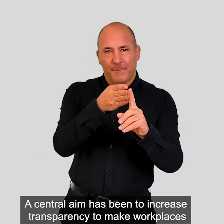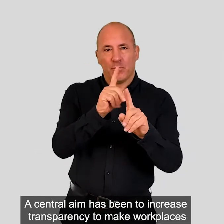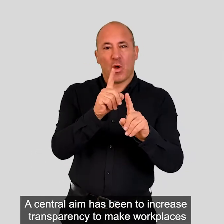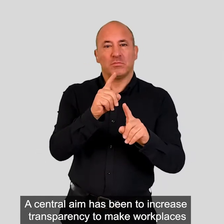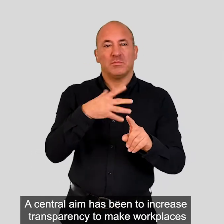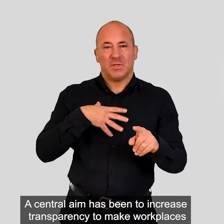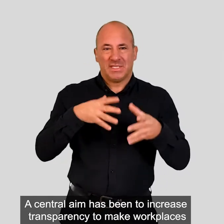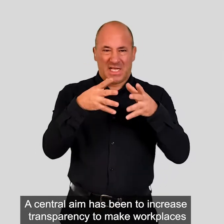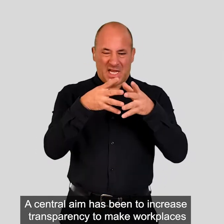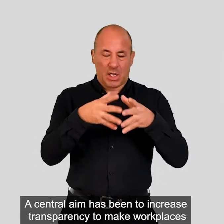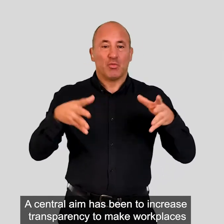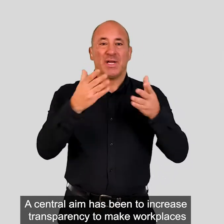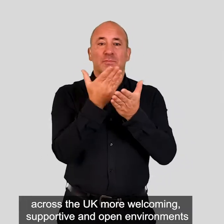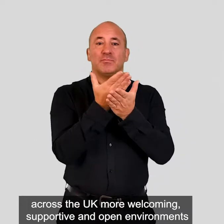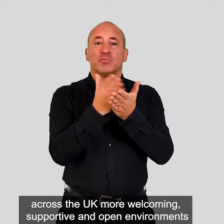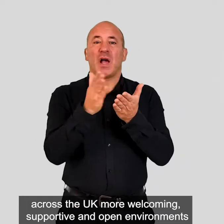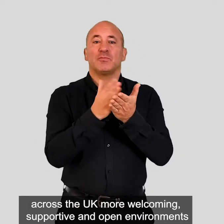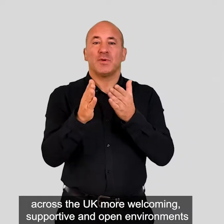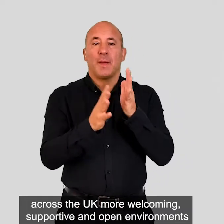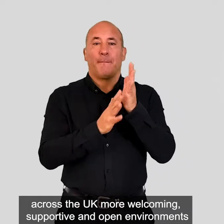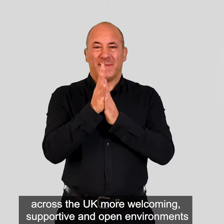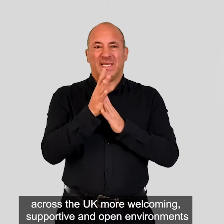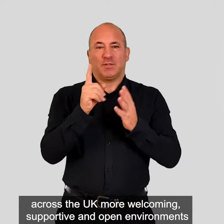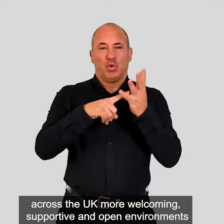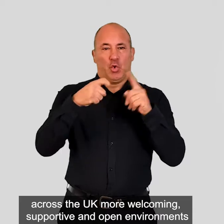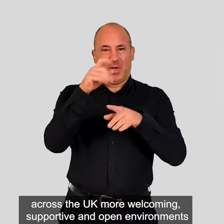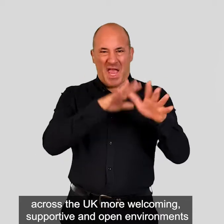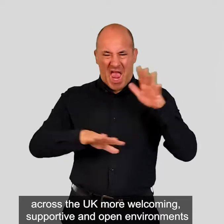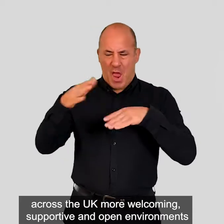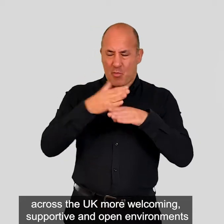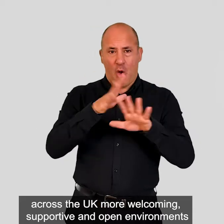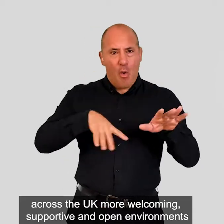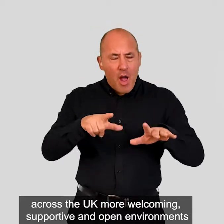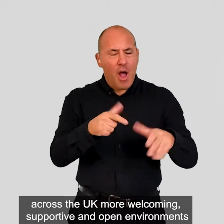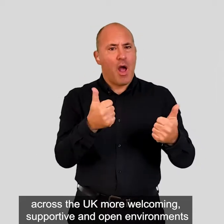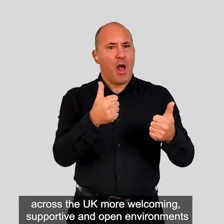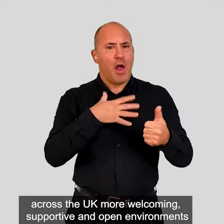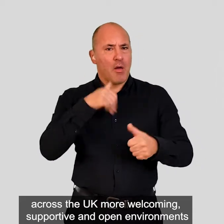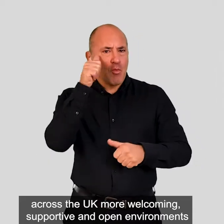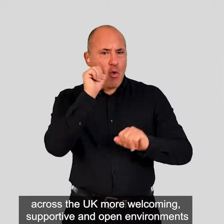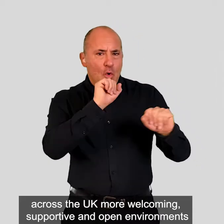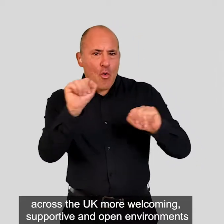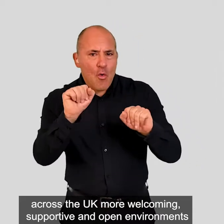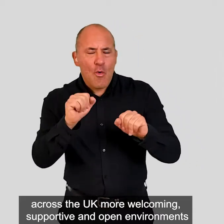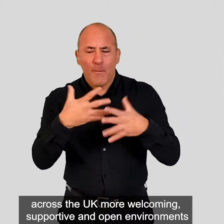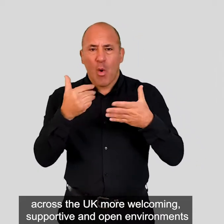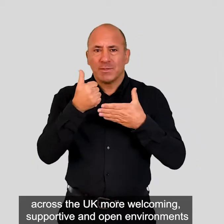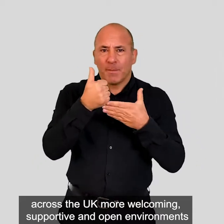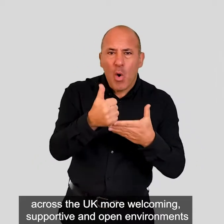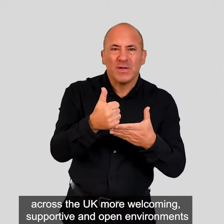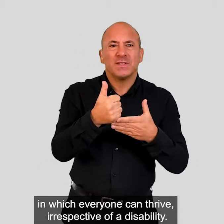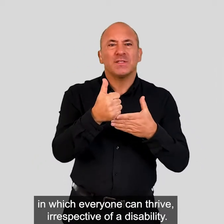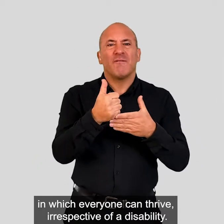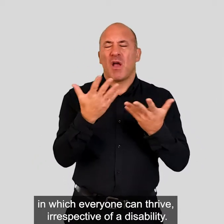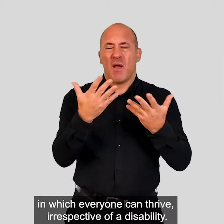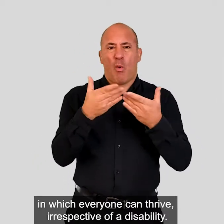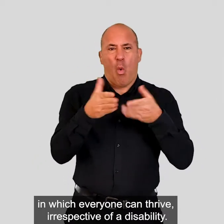transparency to make workplaces across the UK more welcoming, supportive and open environments in which everyone